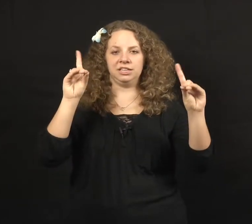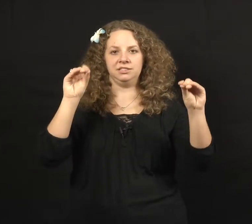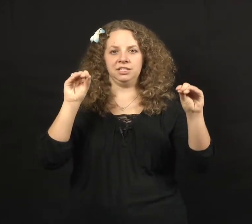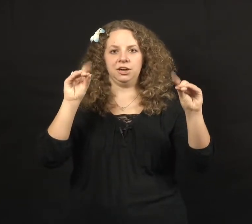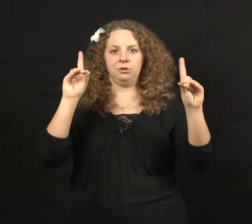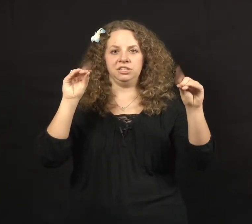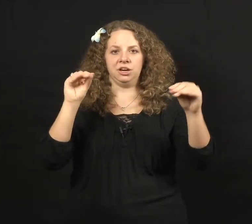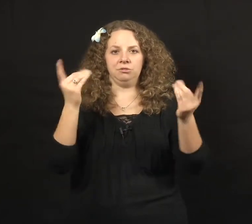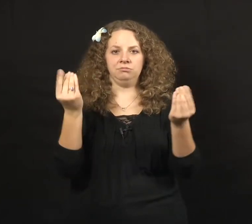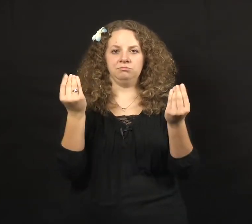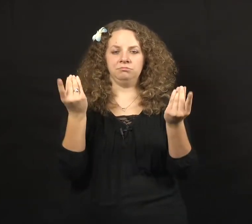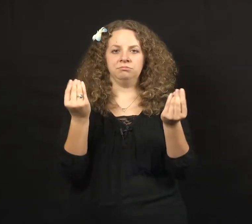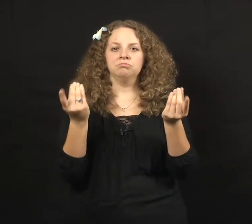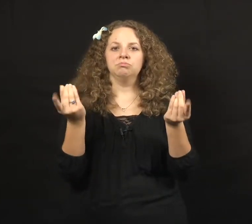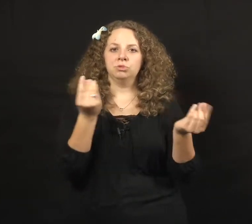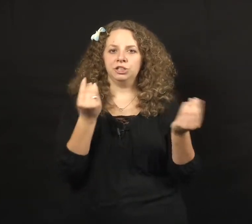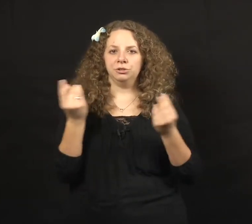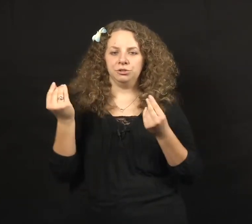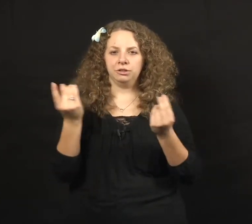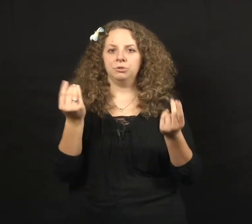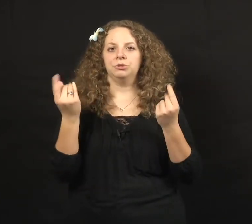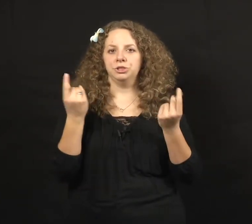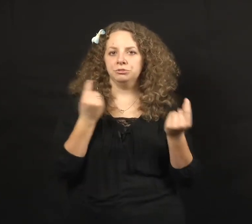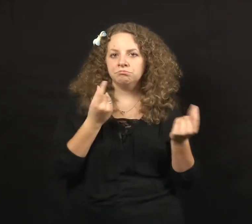lexicalized D-O. What are you doing? What do you want to do?